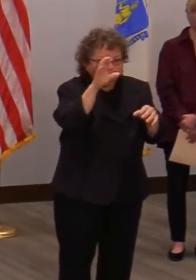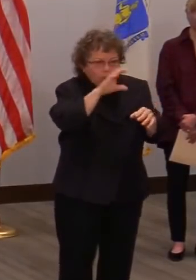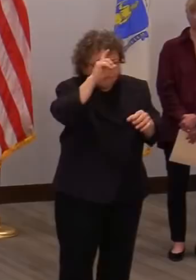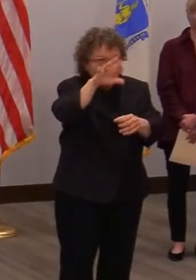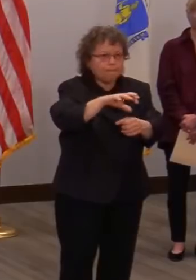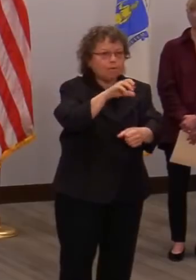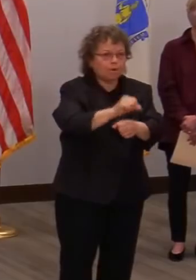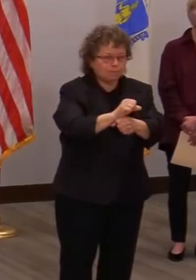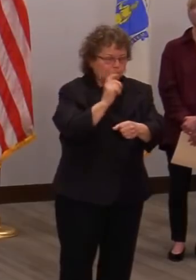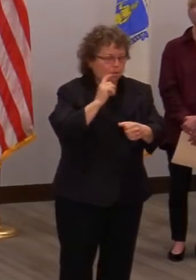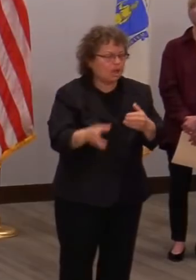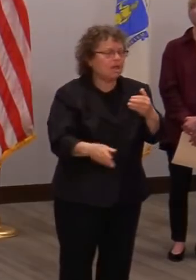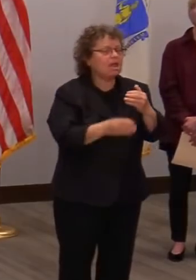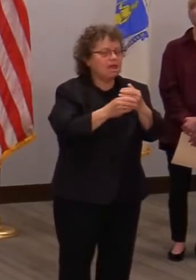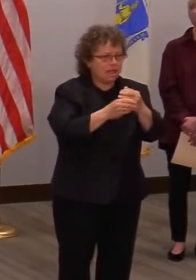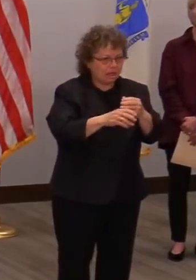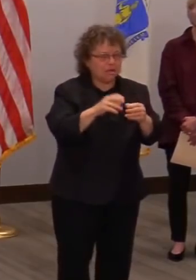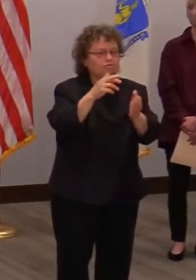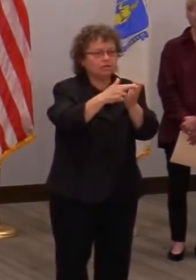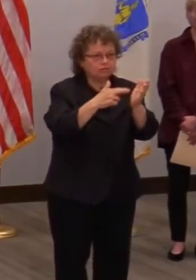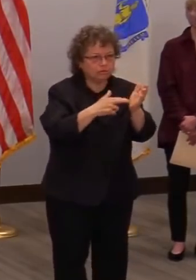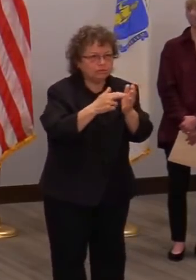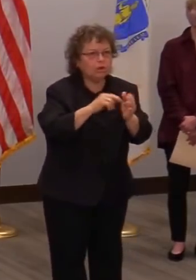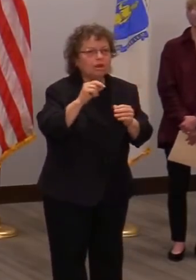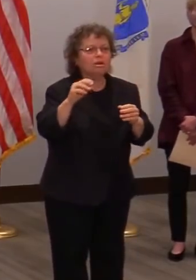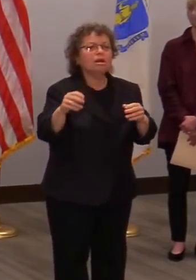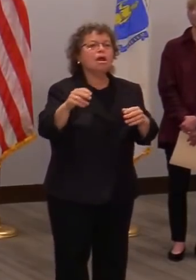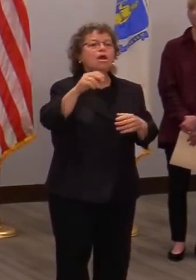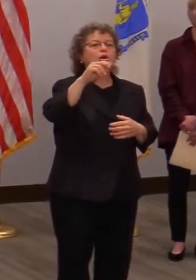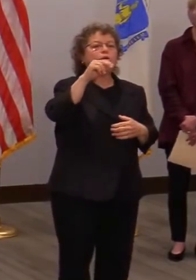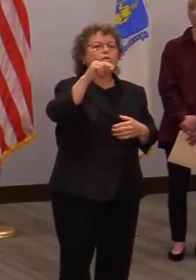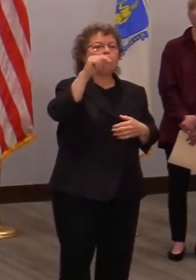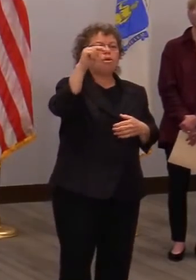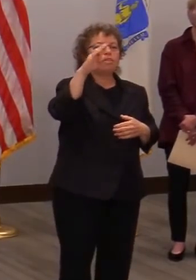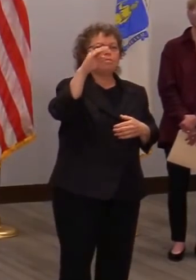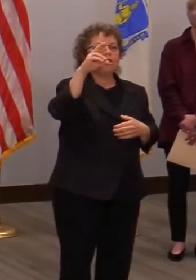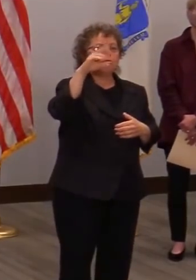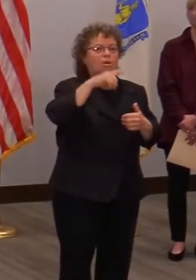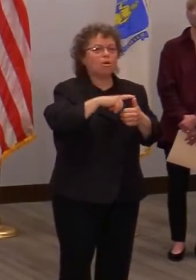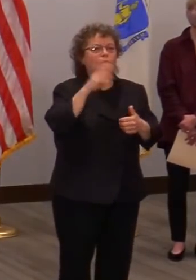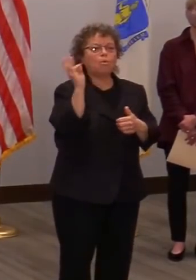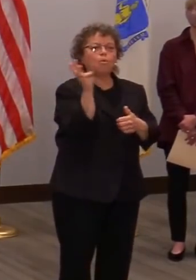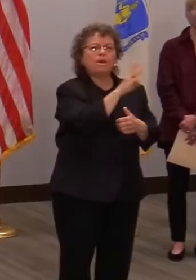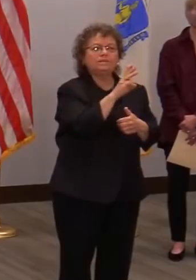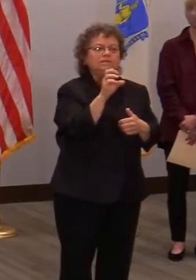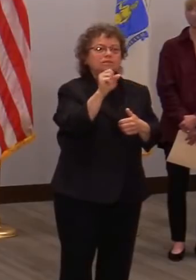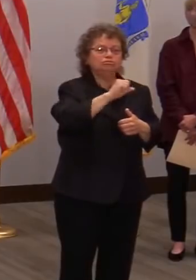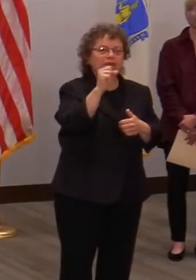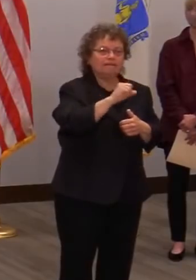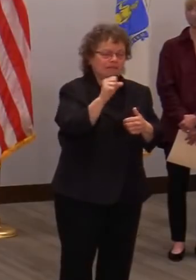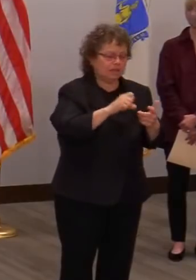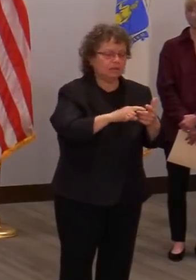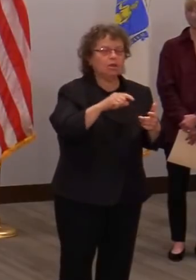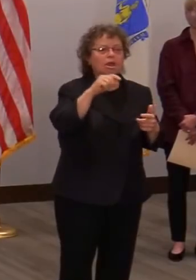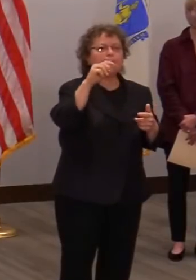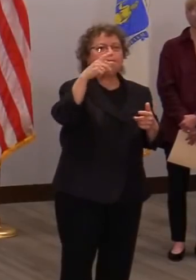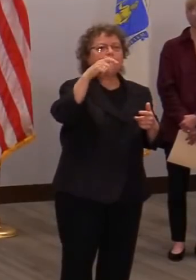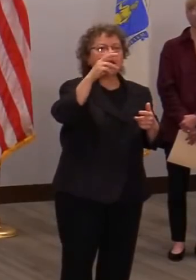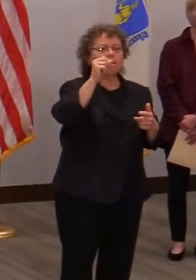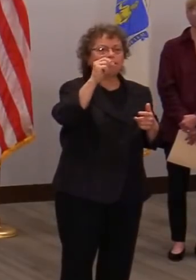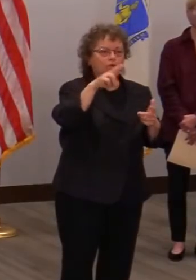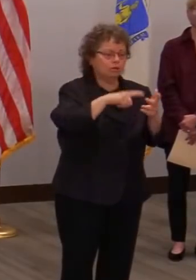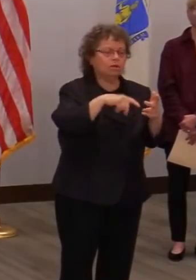to our pre-registration system: Northborough, West Springfield, Palmer, and Northampton. That makes a total of 6